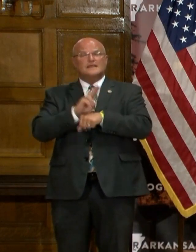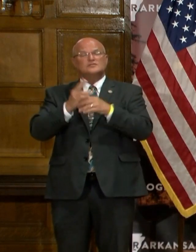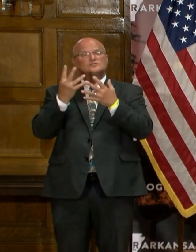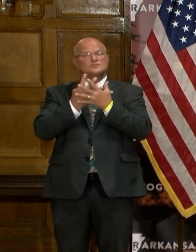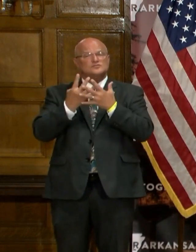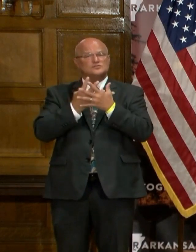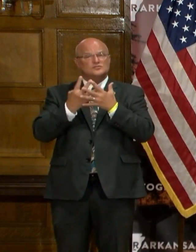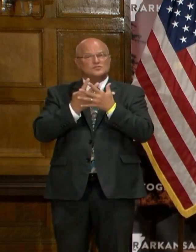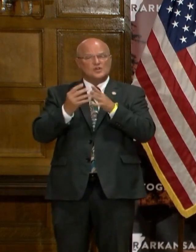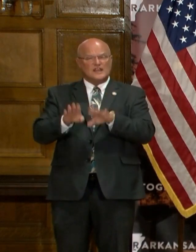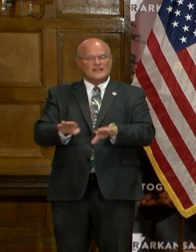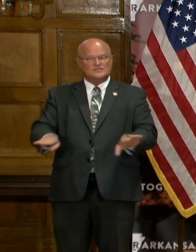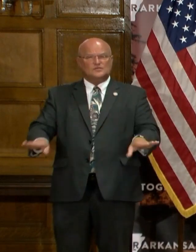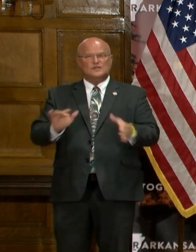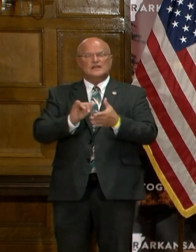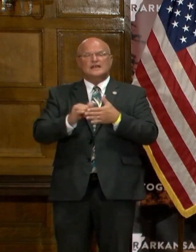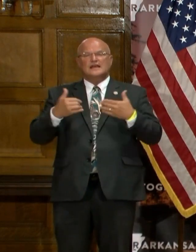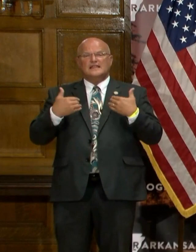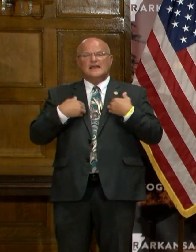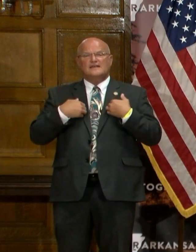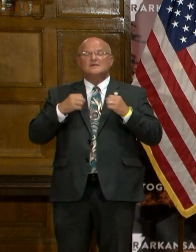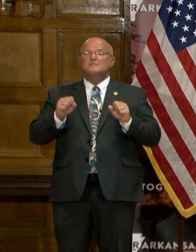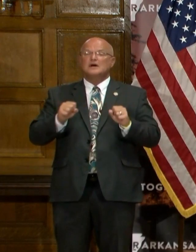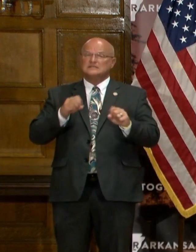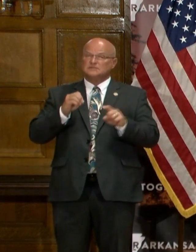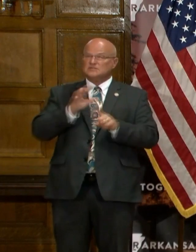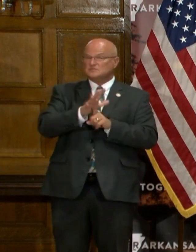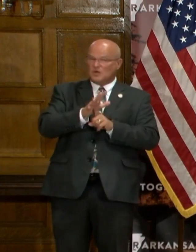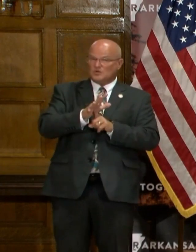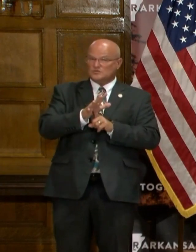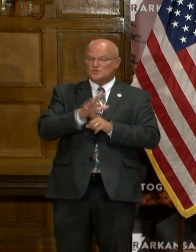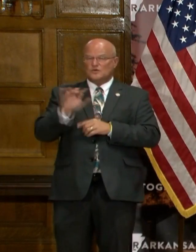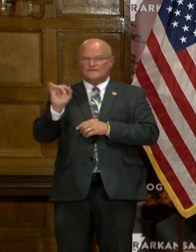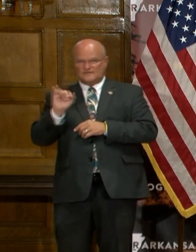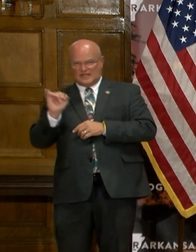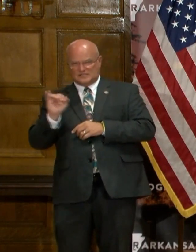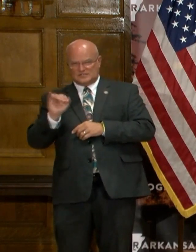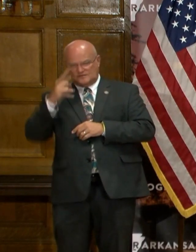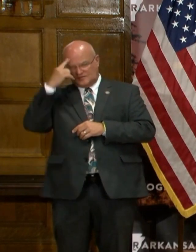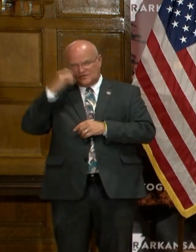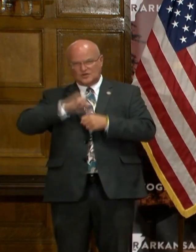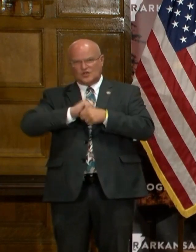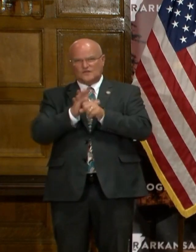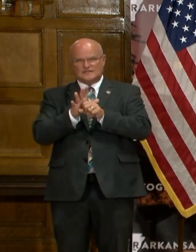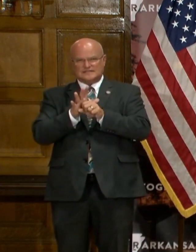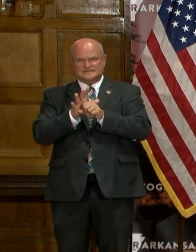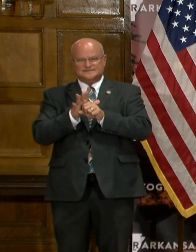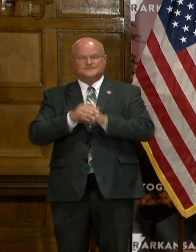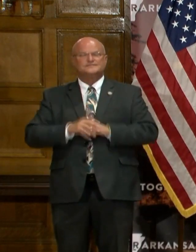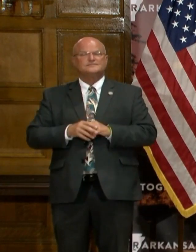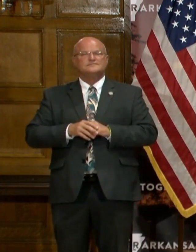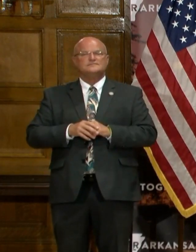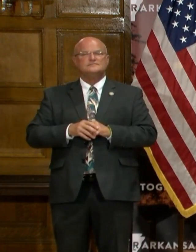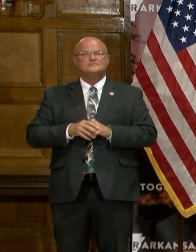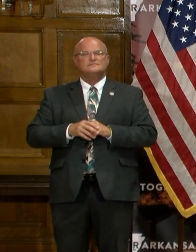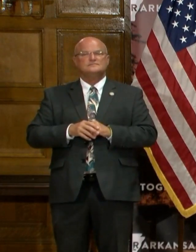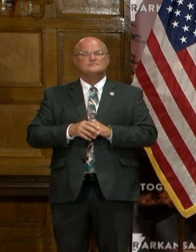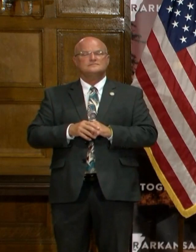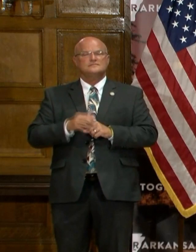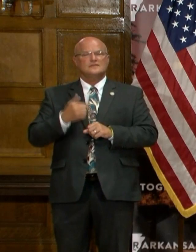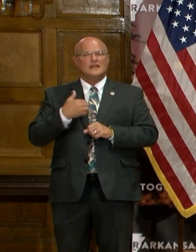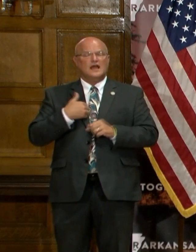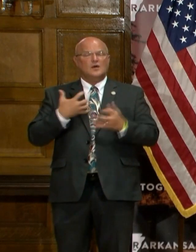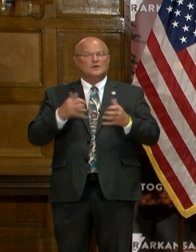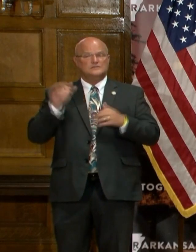screen our children that have possible exposure or possible infection to COVID. Lastly, I want